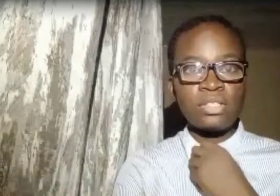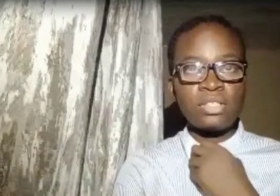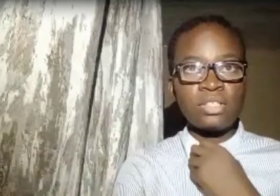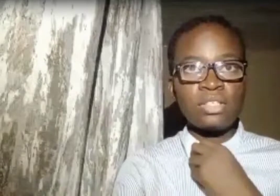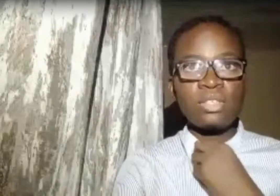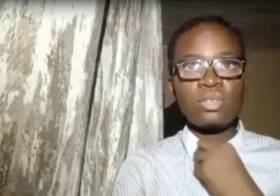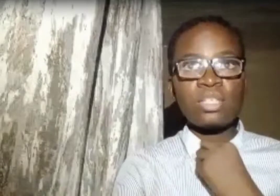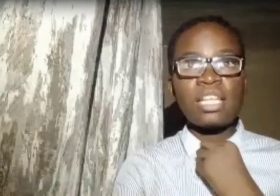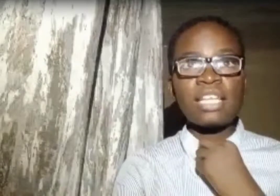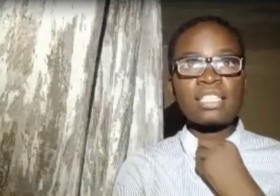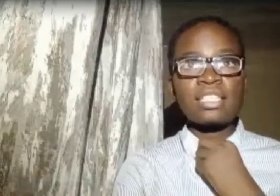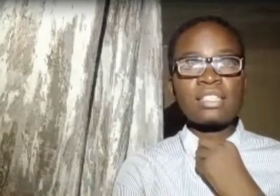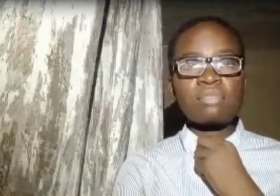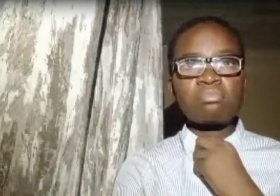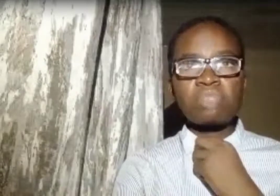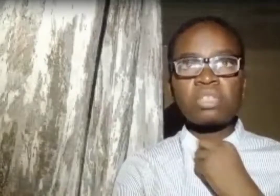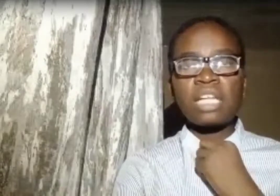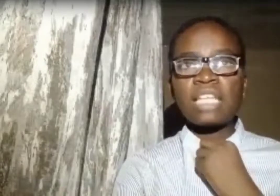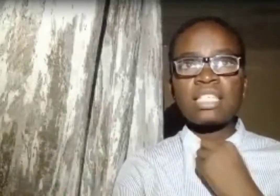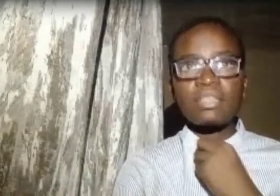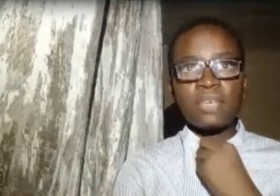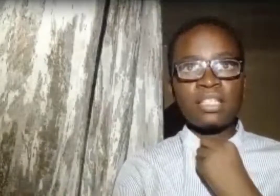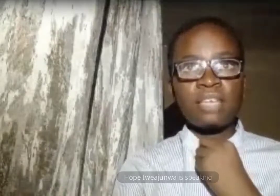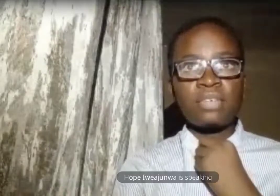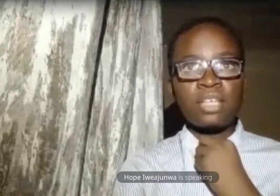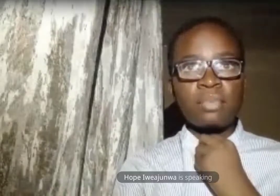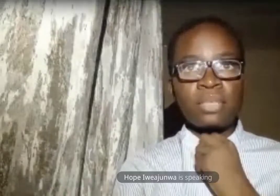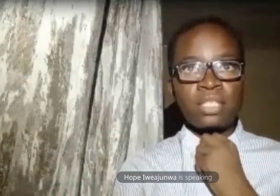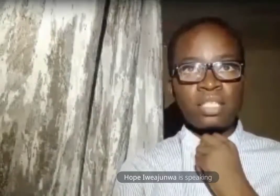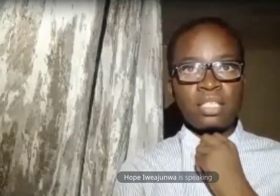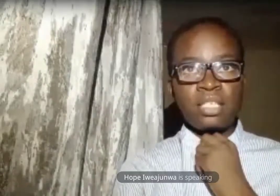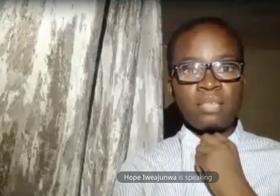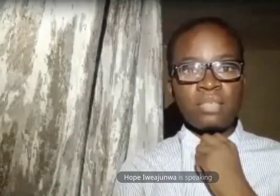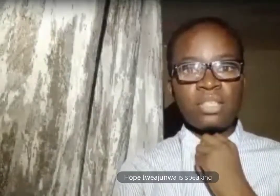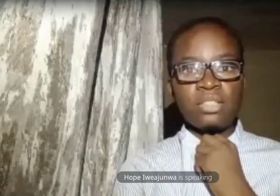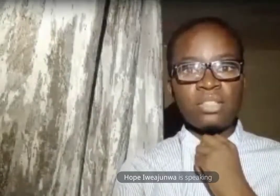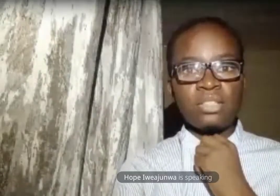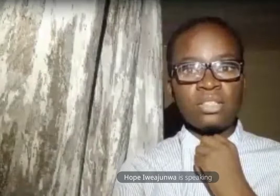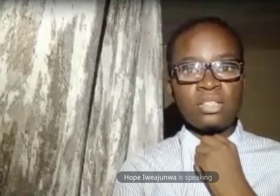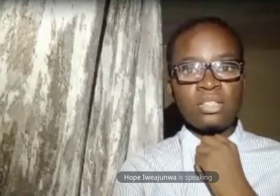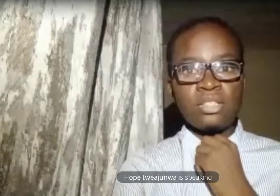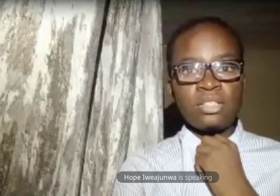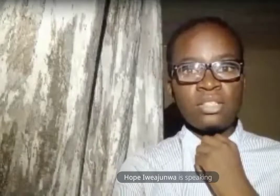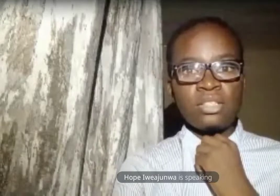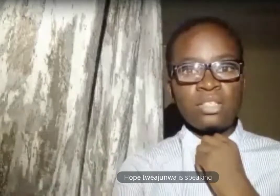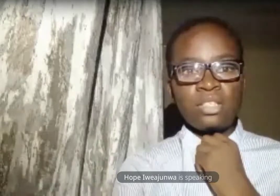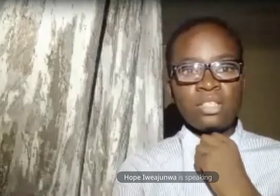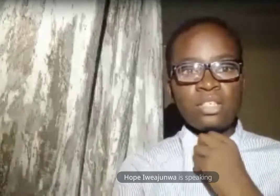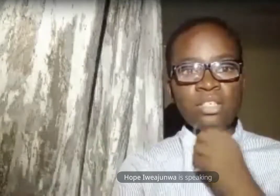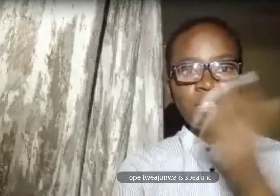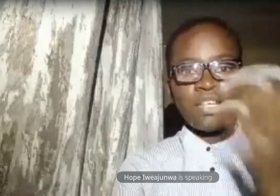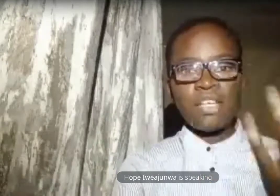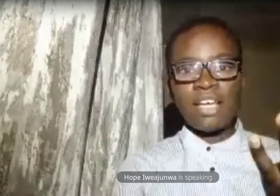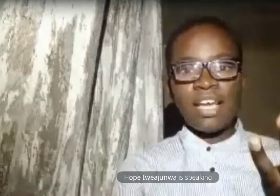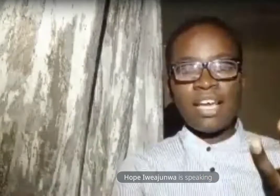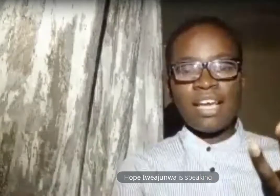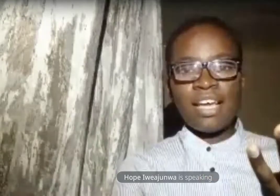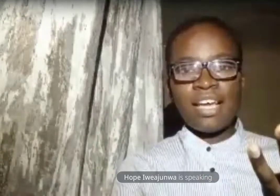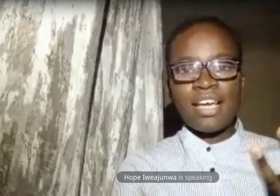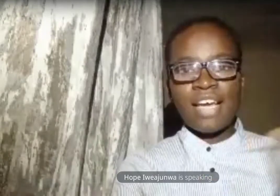No, the light is fine. Every other You person please, is can you leave the meeting and connect back? Let's see if it will be better because